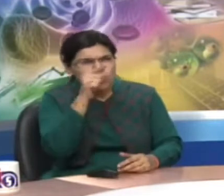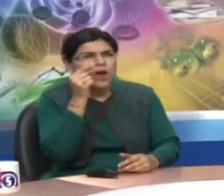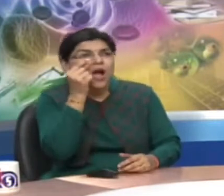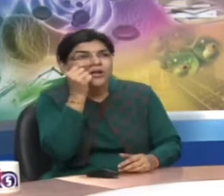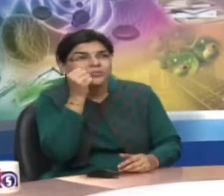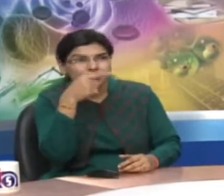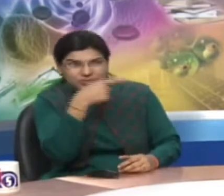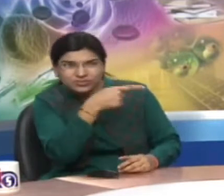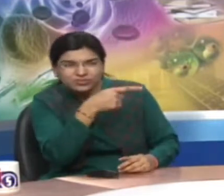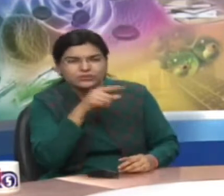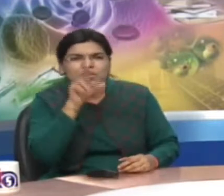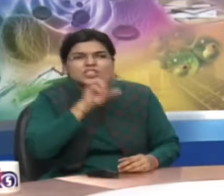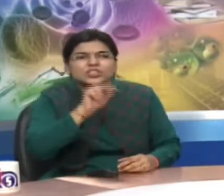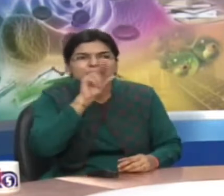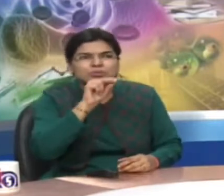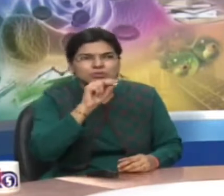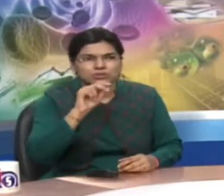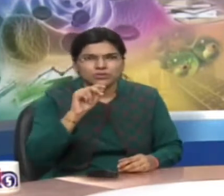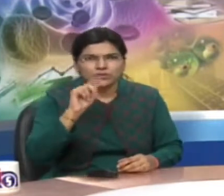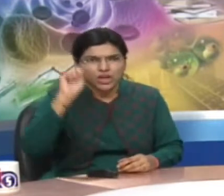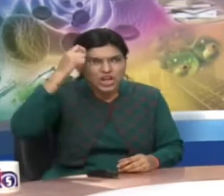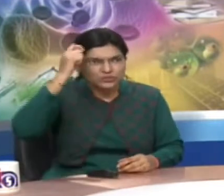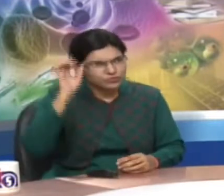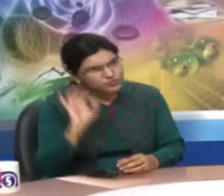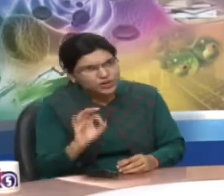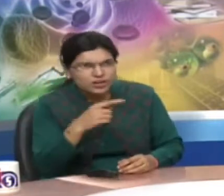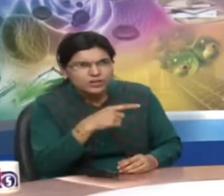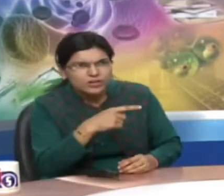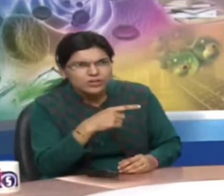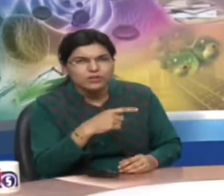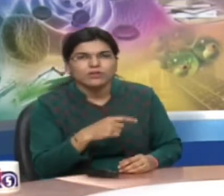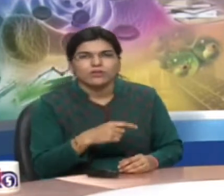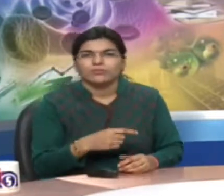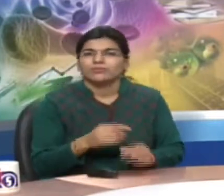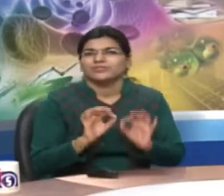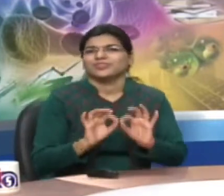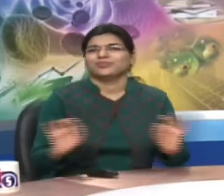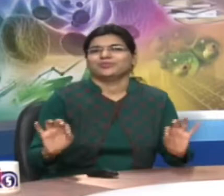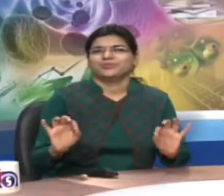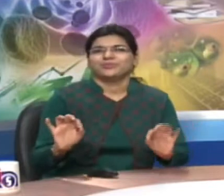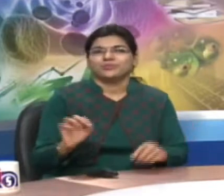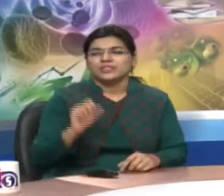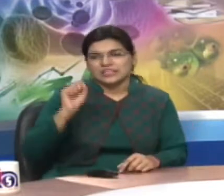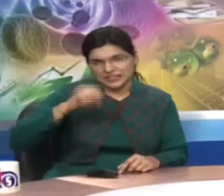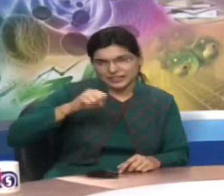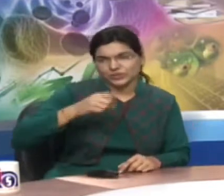The third question, does he speak English? So yes or